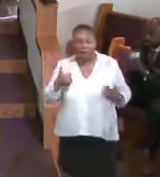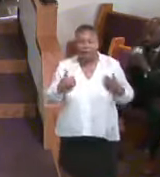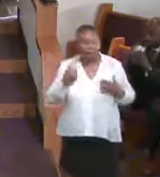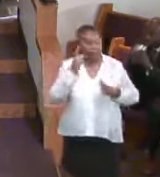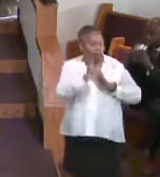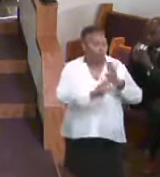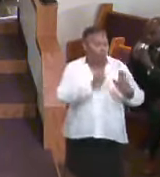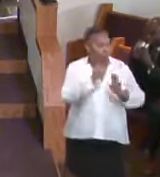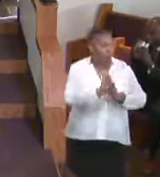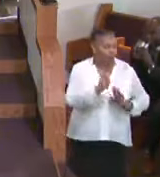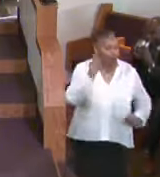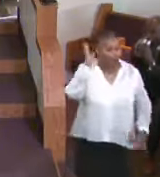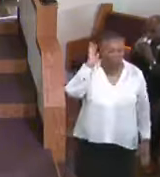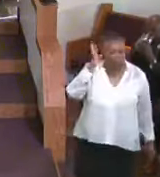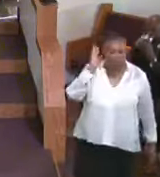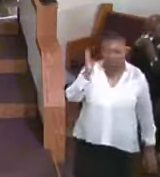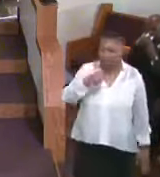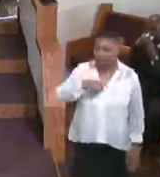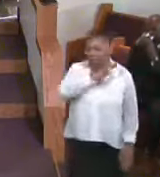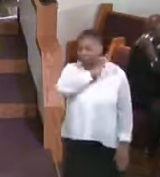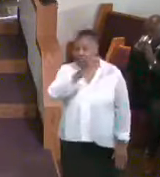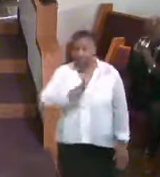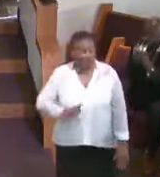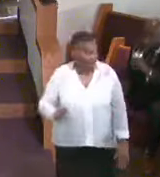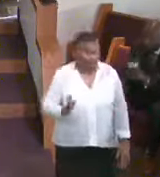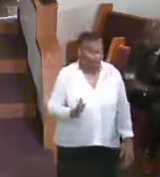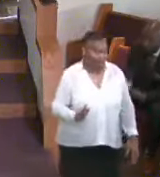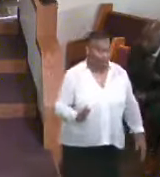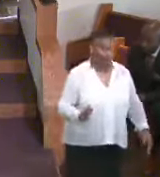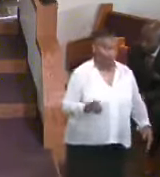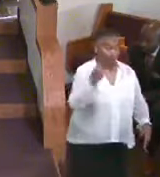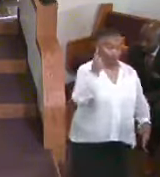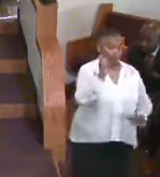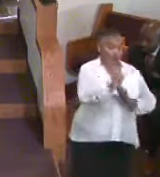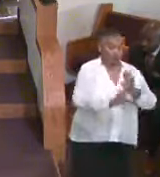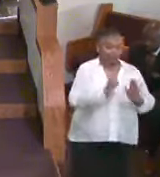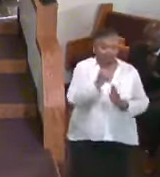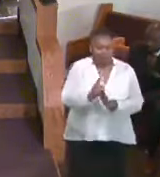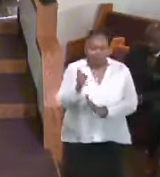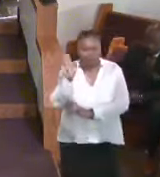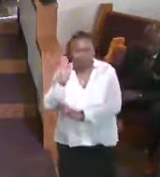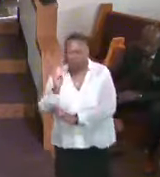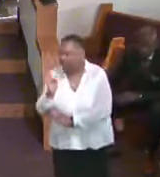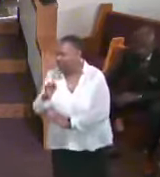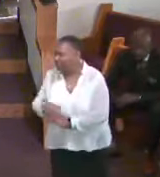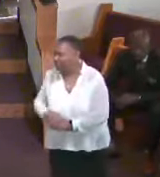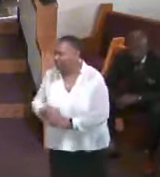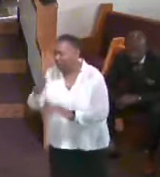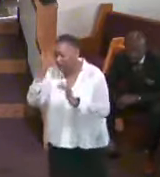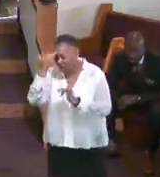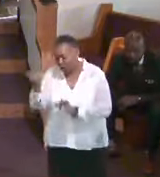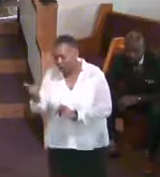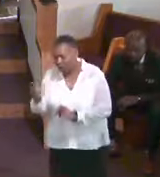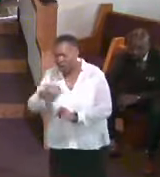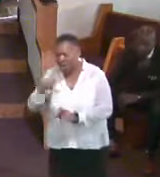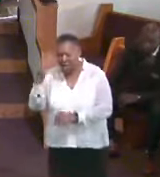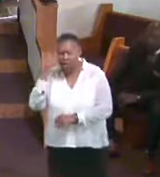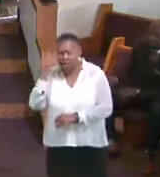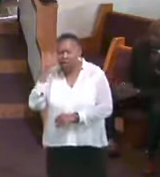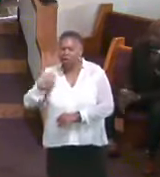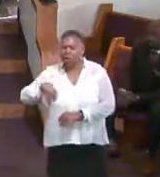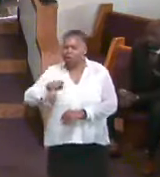I've never had an hour sermon, amen. Definitely don't have one today, amen. Hopefully, I know that we